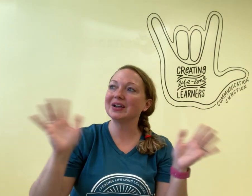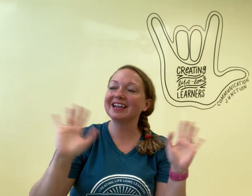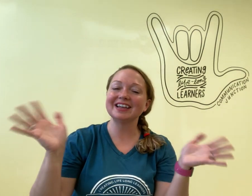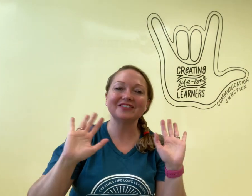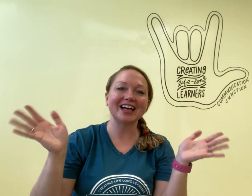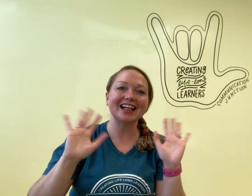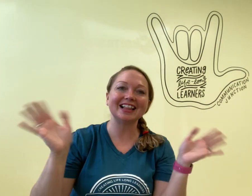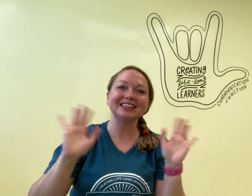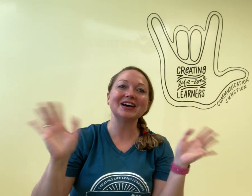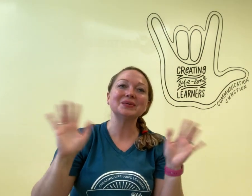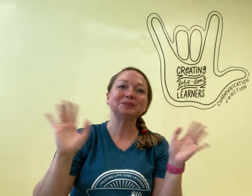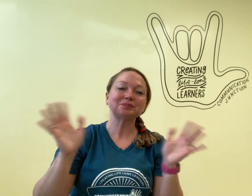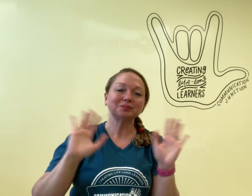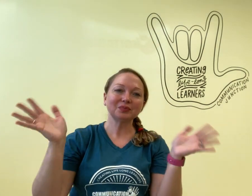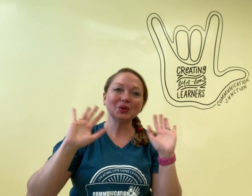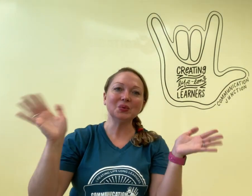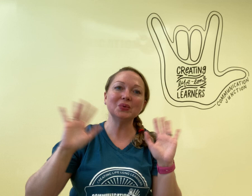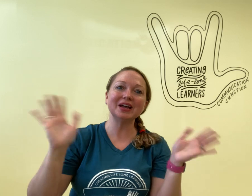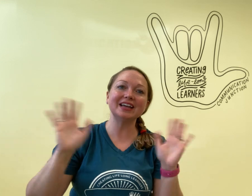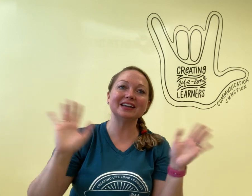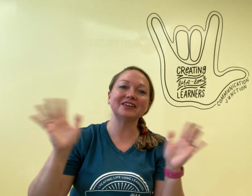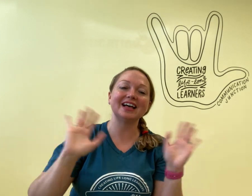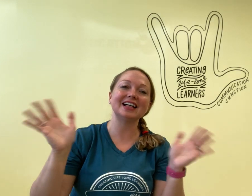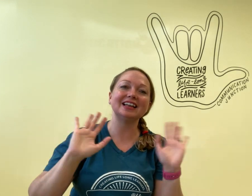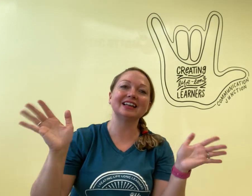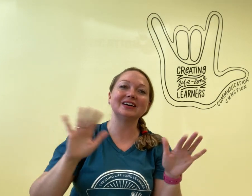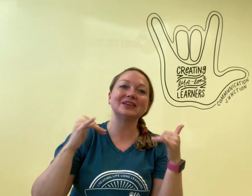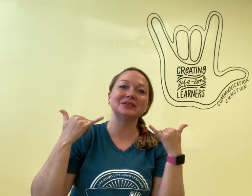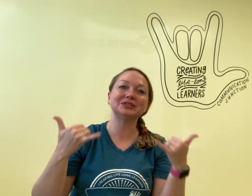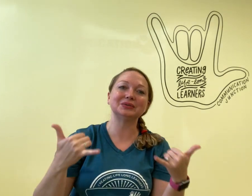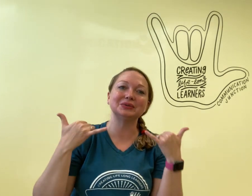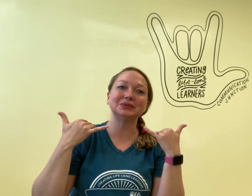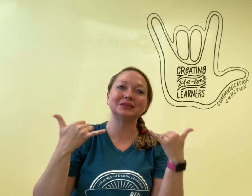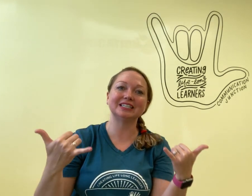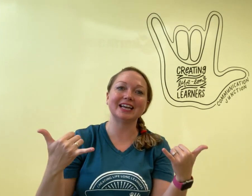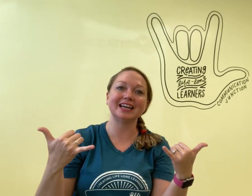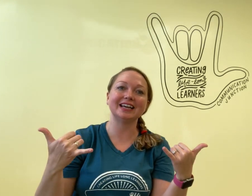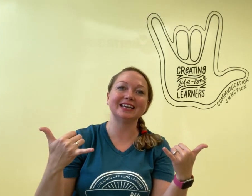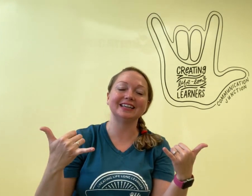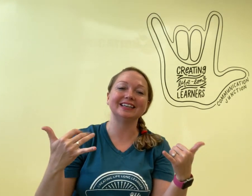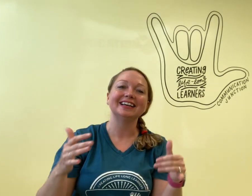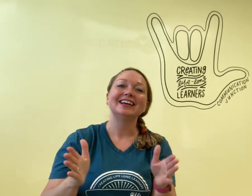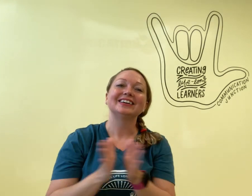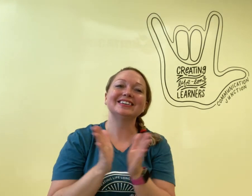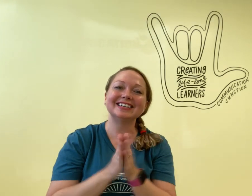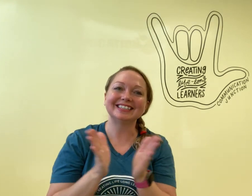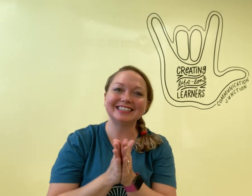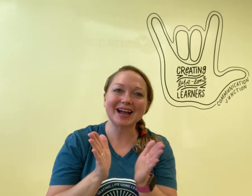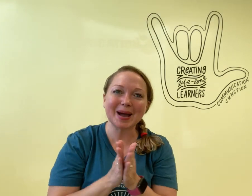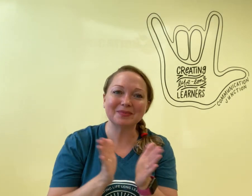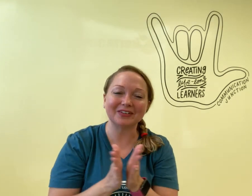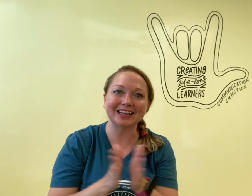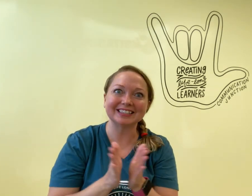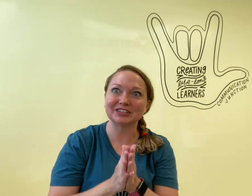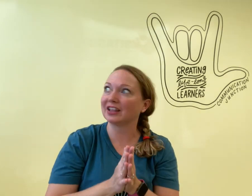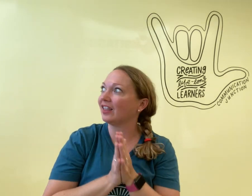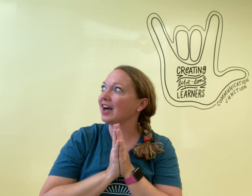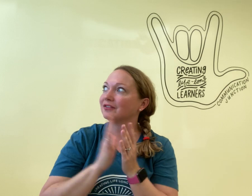wave hello. Wave hello today. Good job, friends. There's a lot of